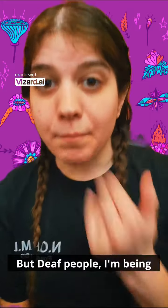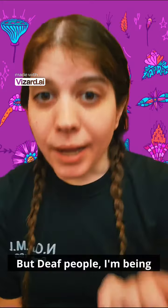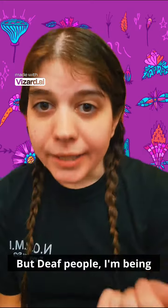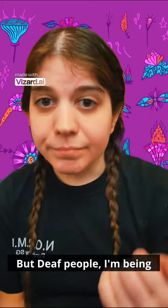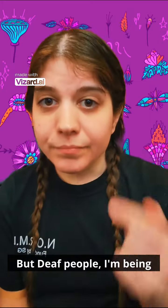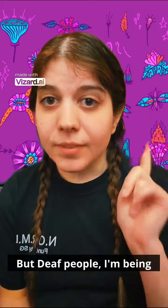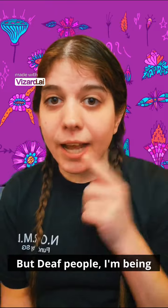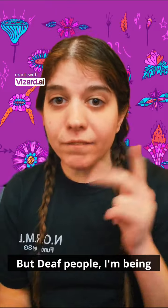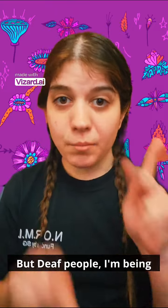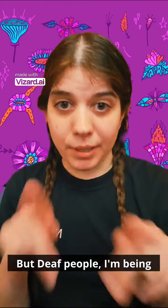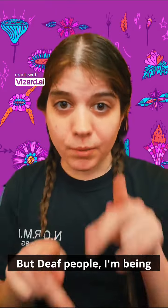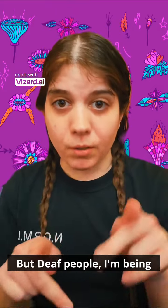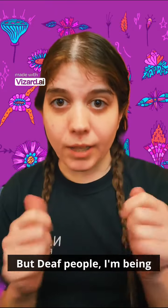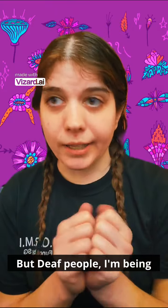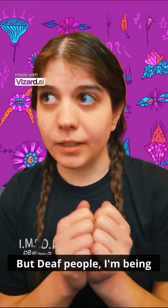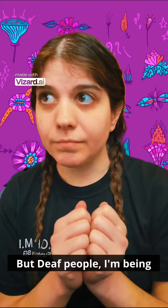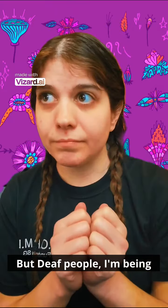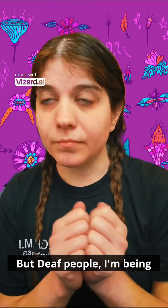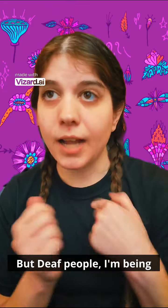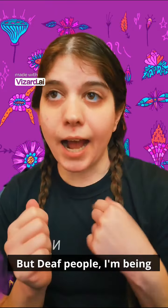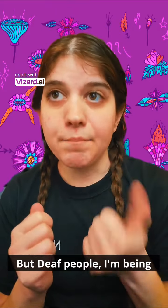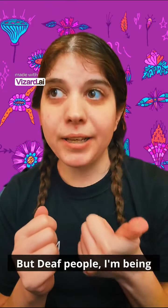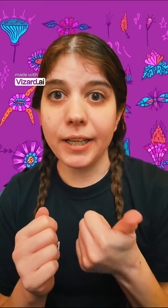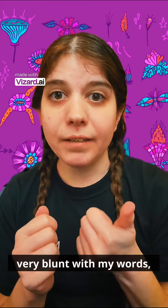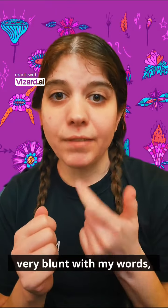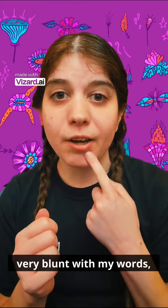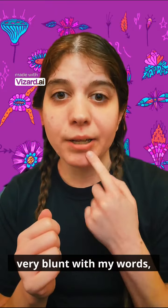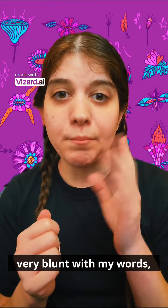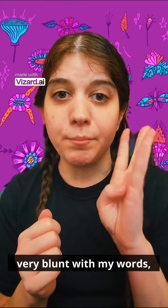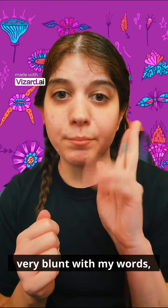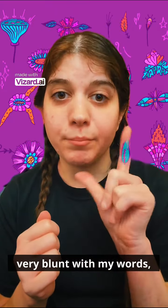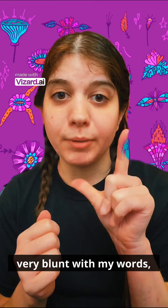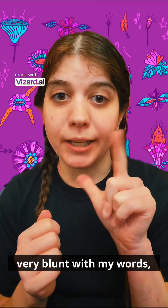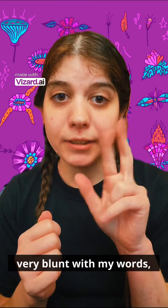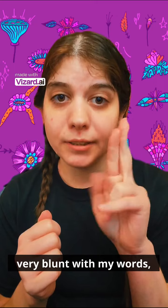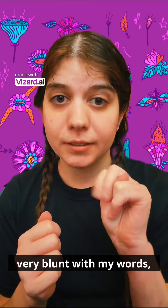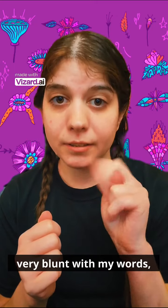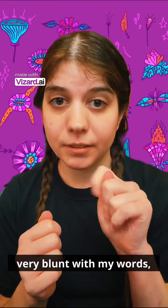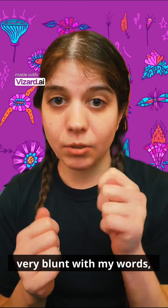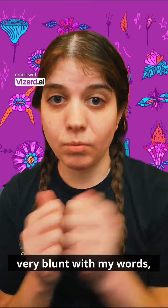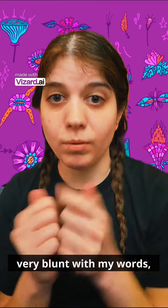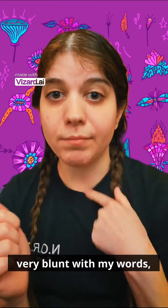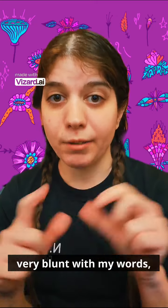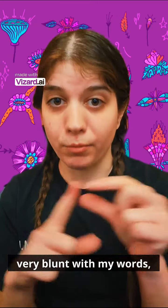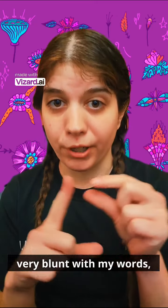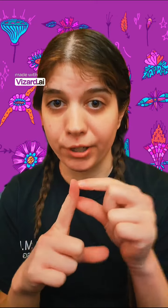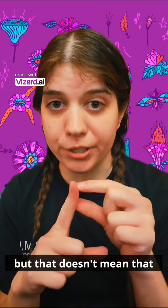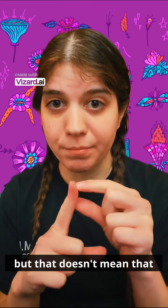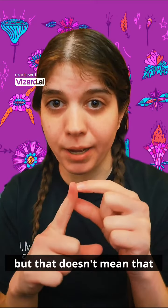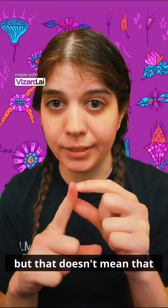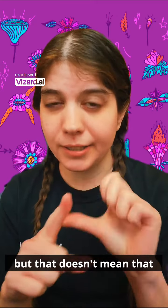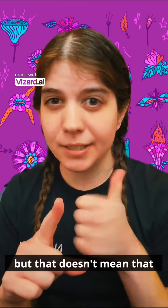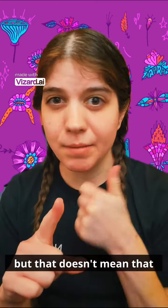But deaf people, I'm being very blunt with my words, but that doesn't